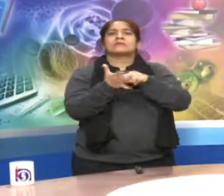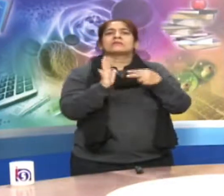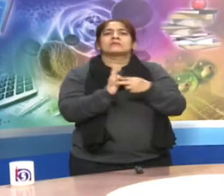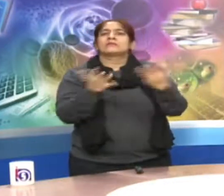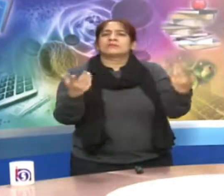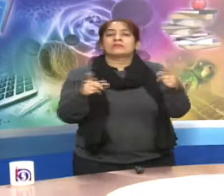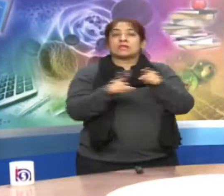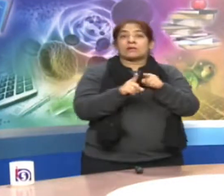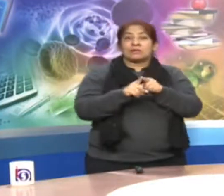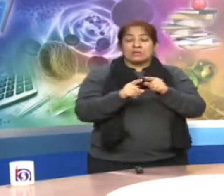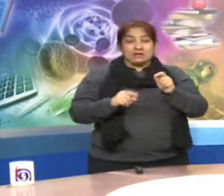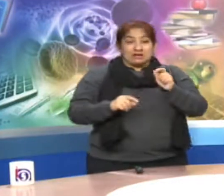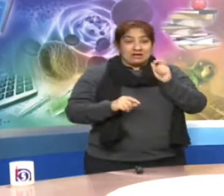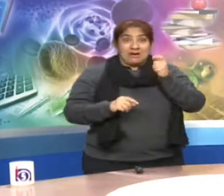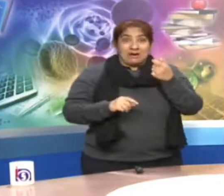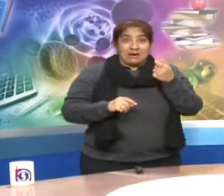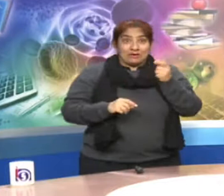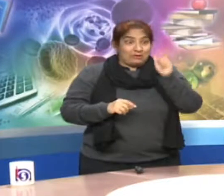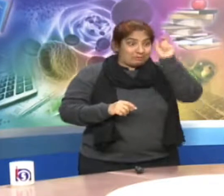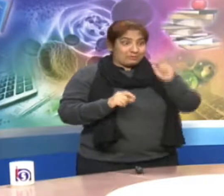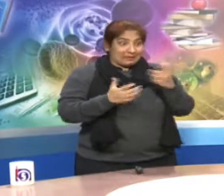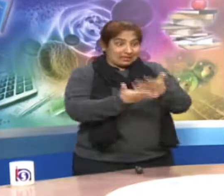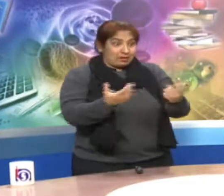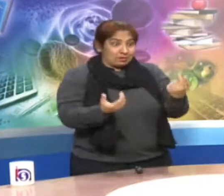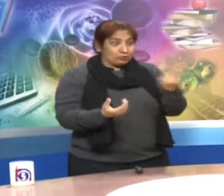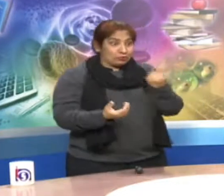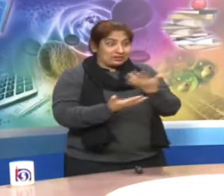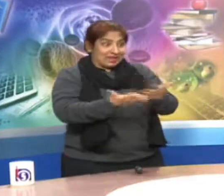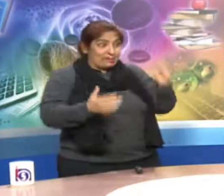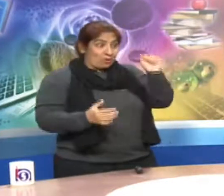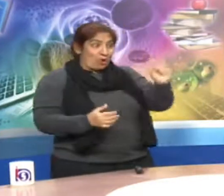8th point is help customers file complaints.